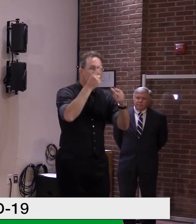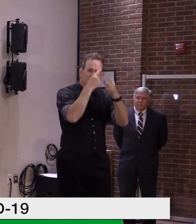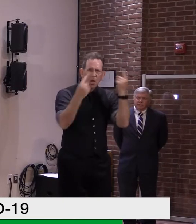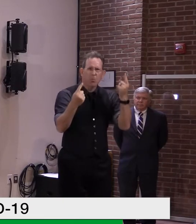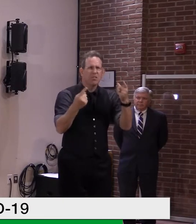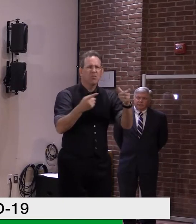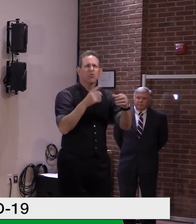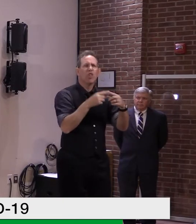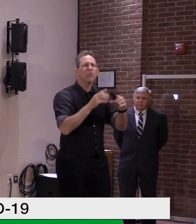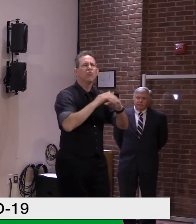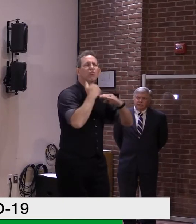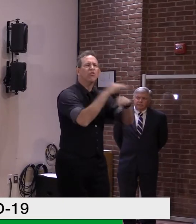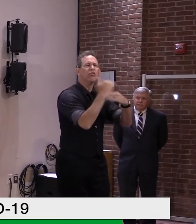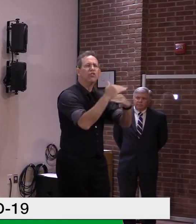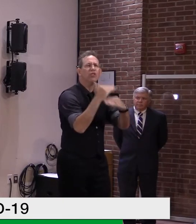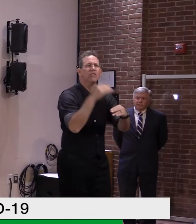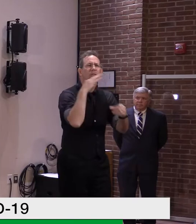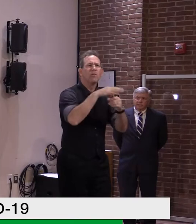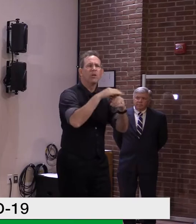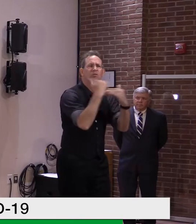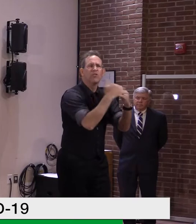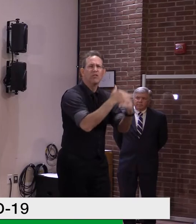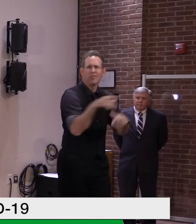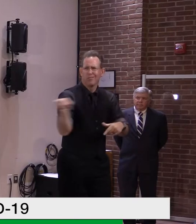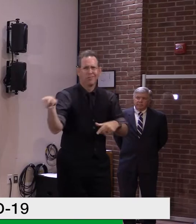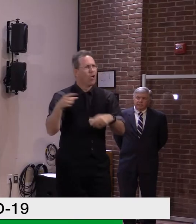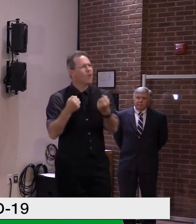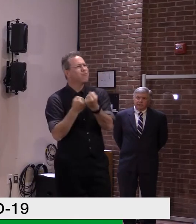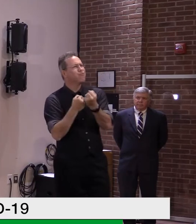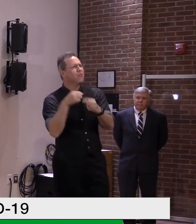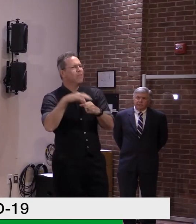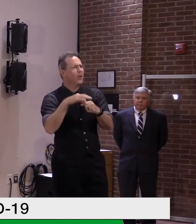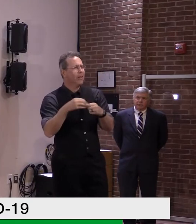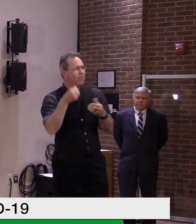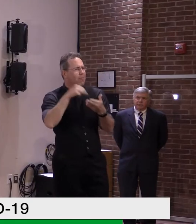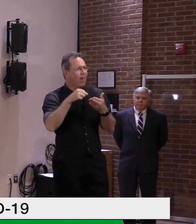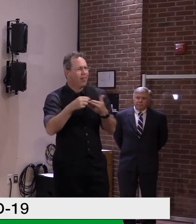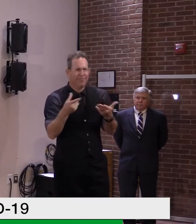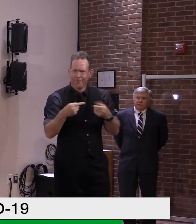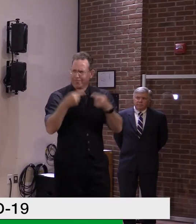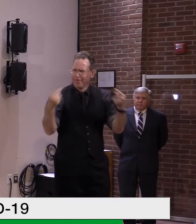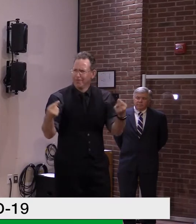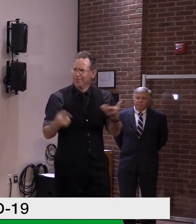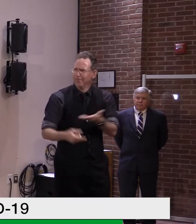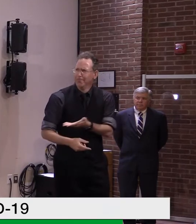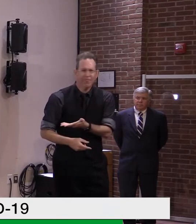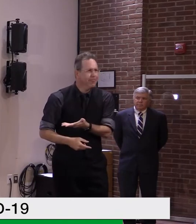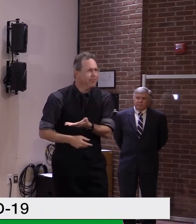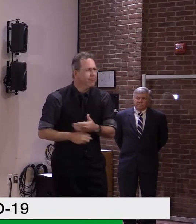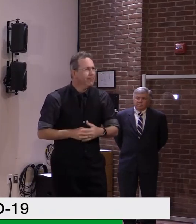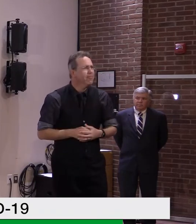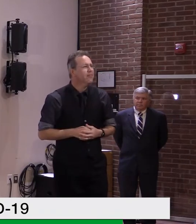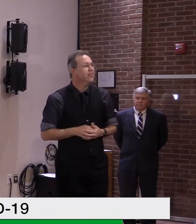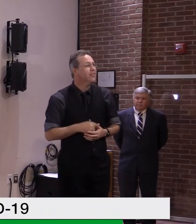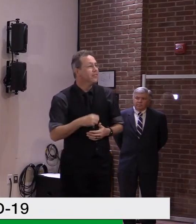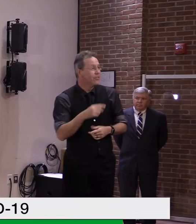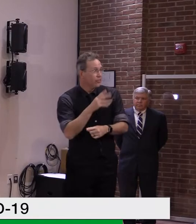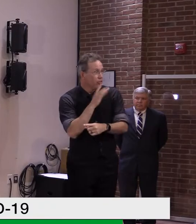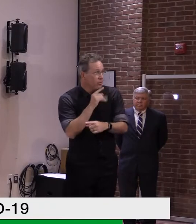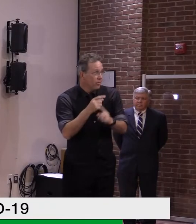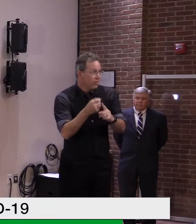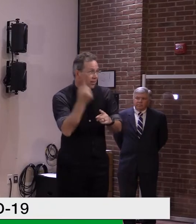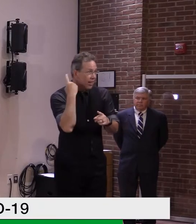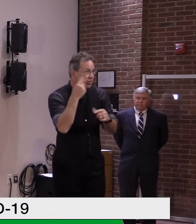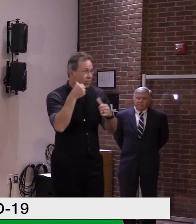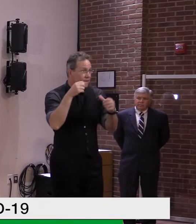had a chance, an opportunity to try this out last year during the general election. And I think it was worthwhile for